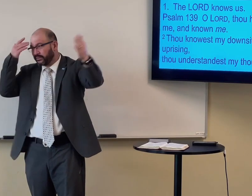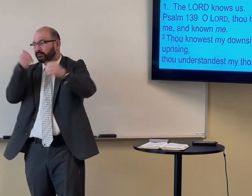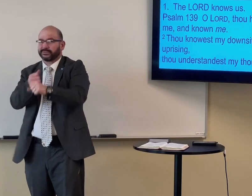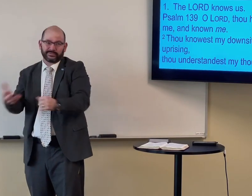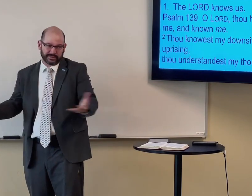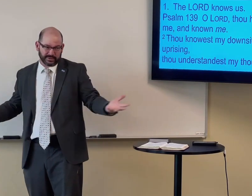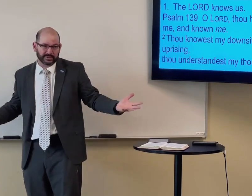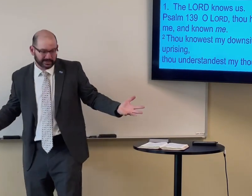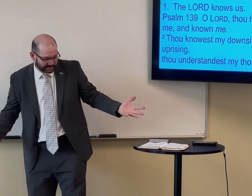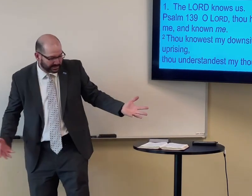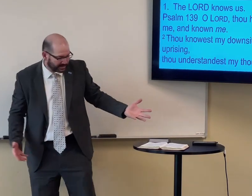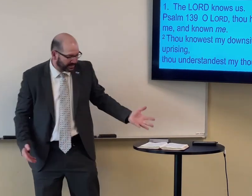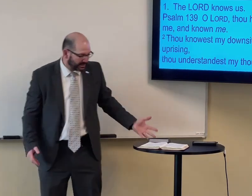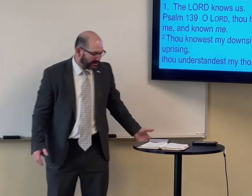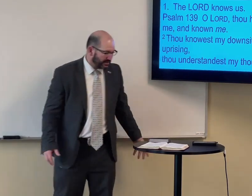Right? God knows everything.